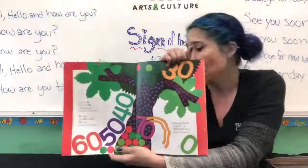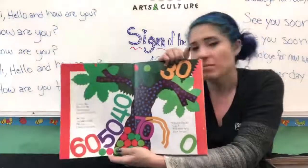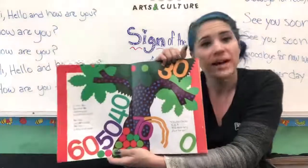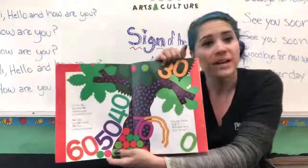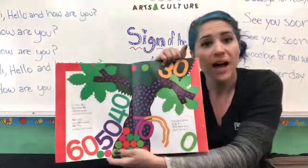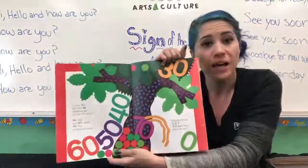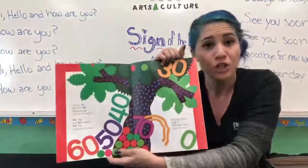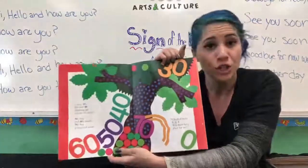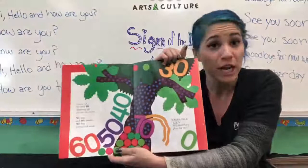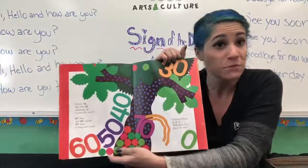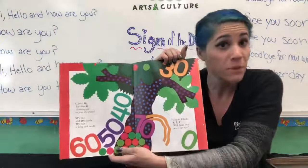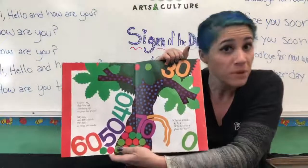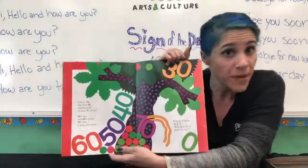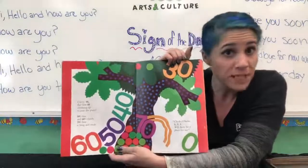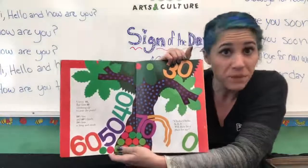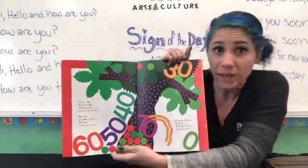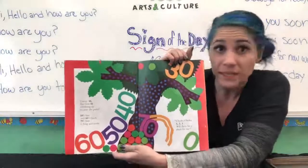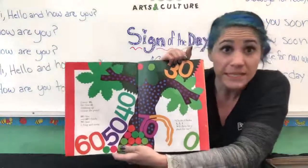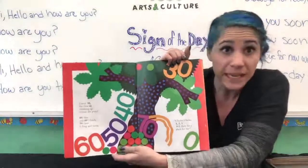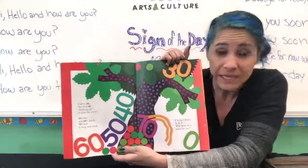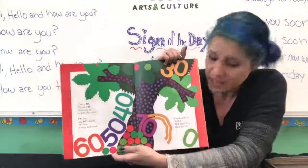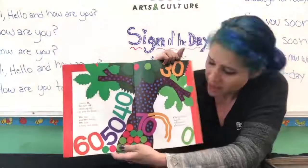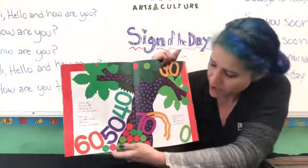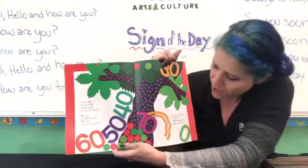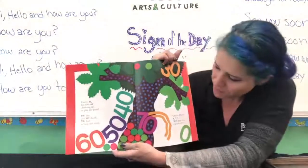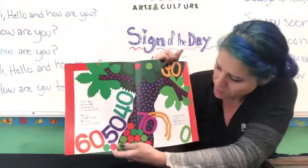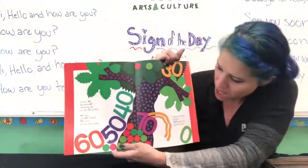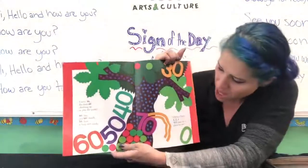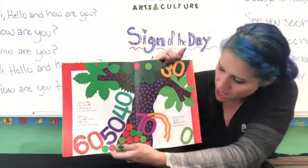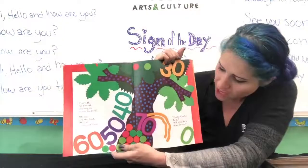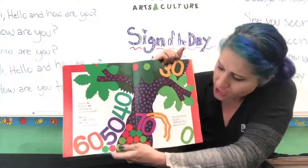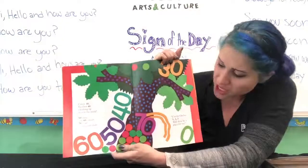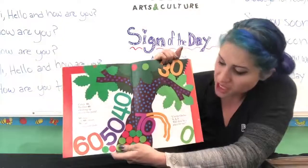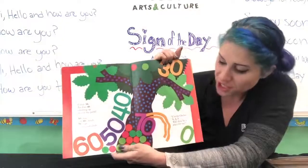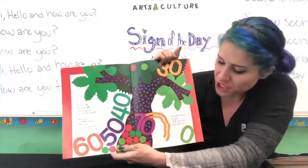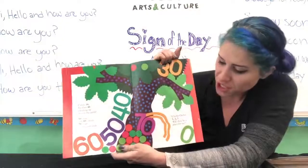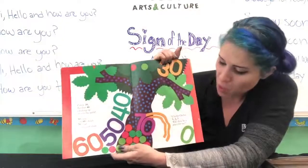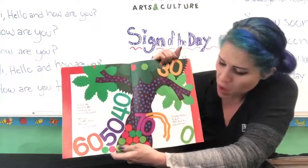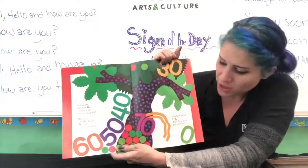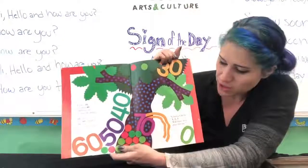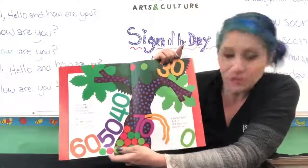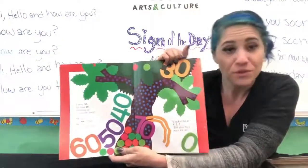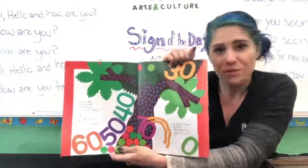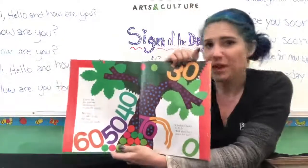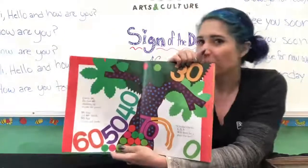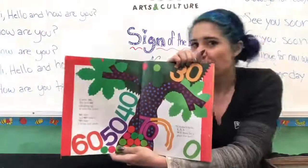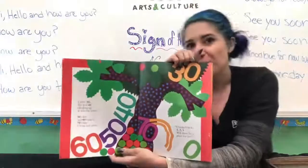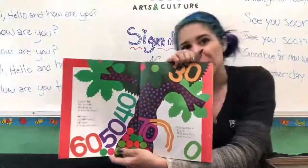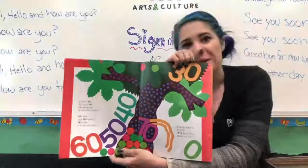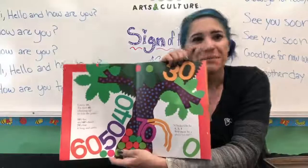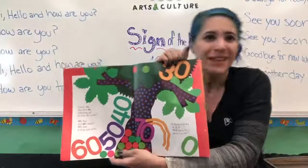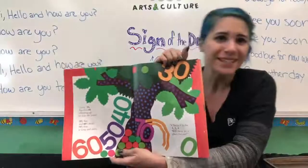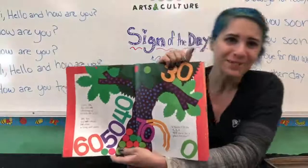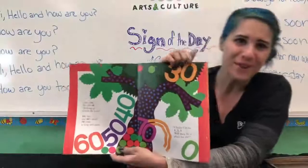my gosh, do you guys remember the next part? Let's say it together. Chicka chicka 1, 2, 3, will there be a place for